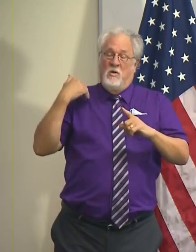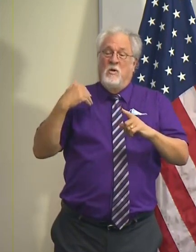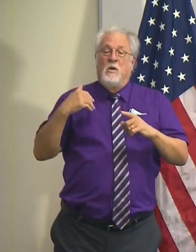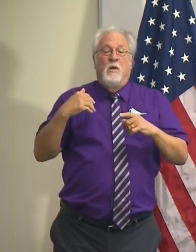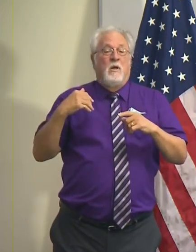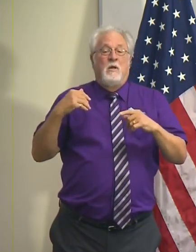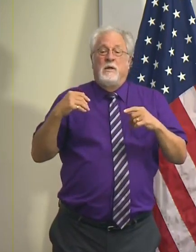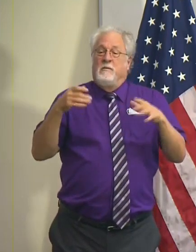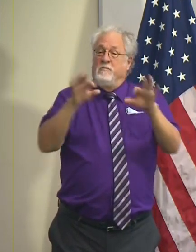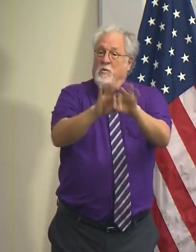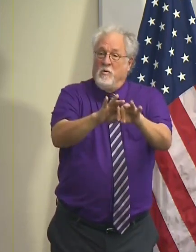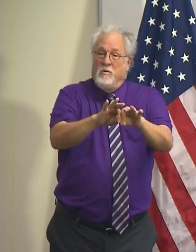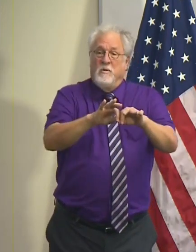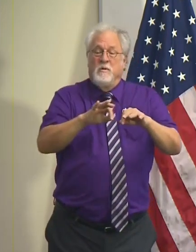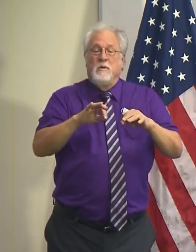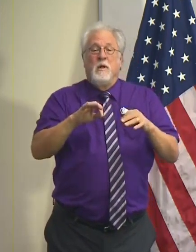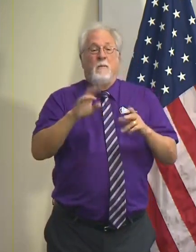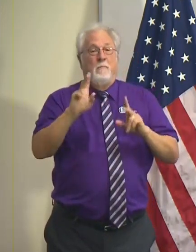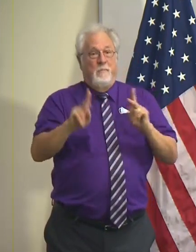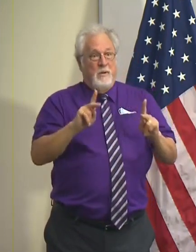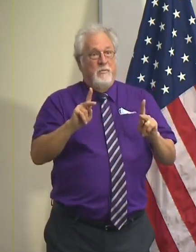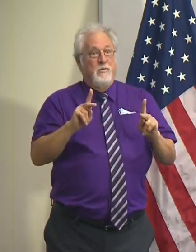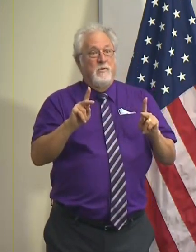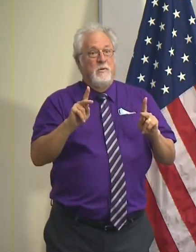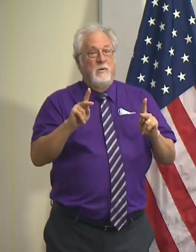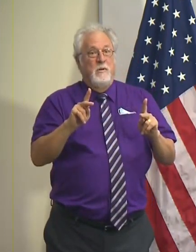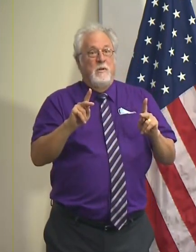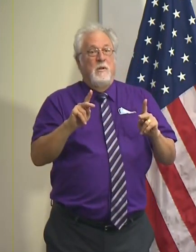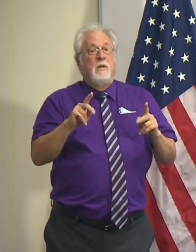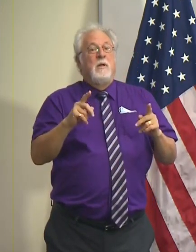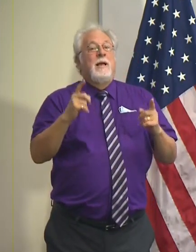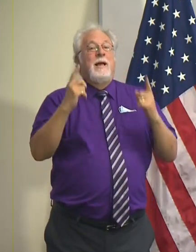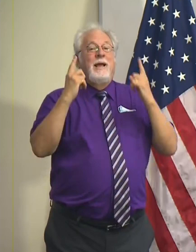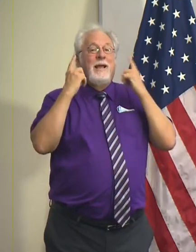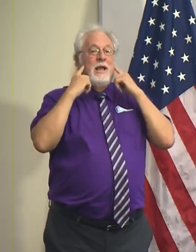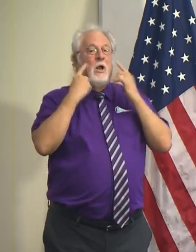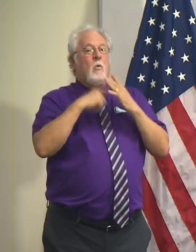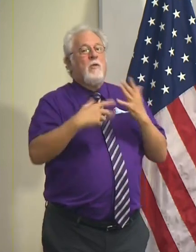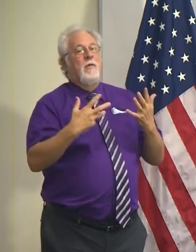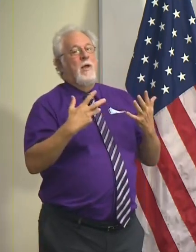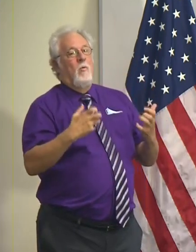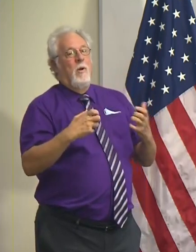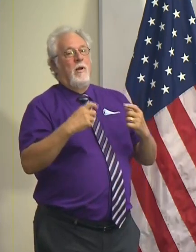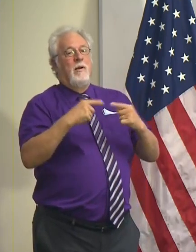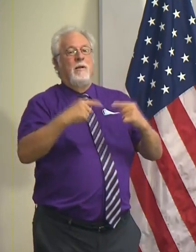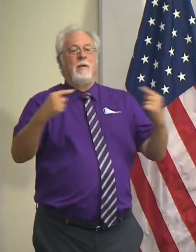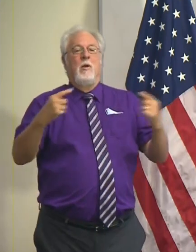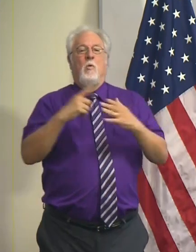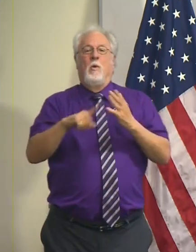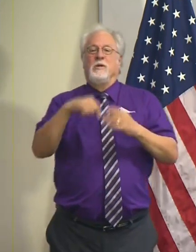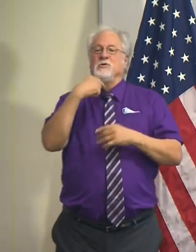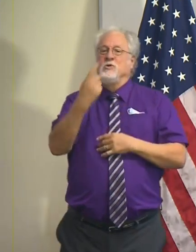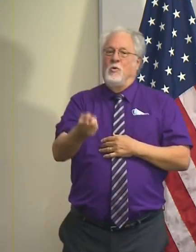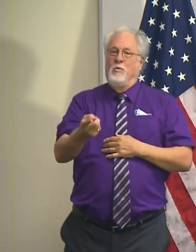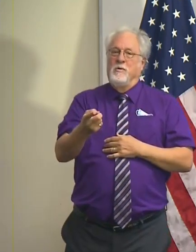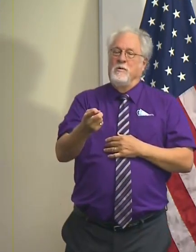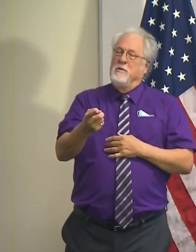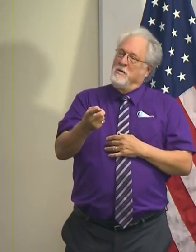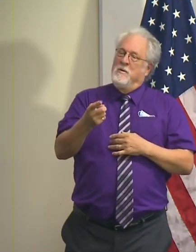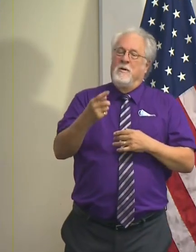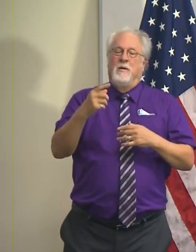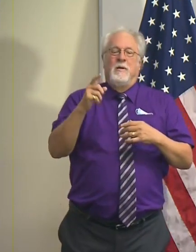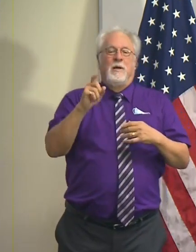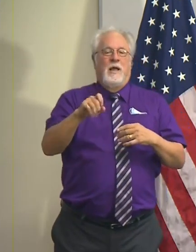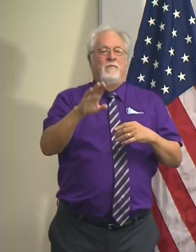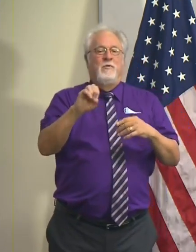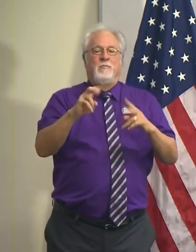they're incredibly important, that people will hear what they want to hear as opposed to what they're being told. And we have to be